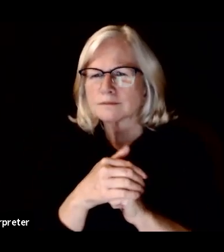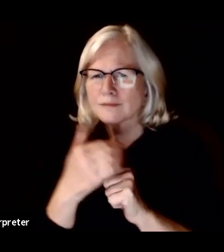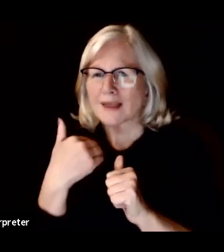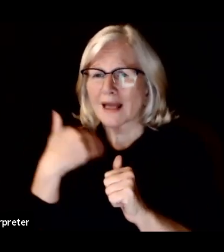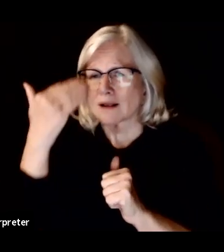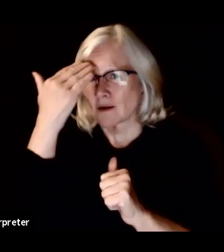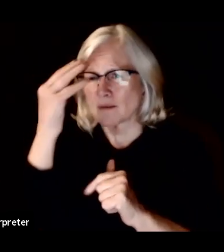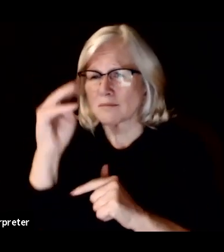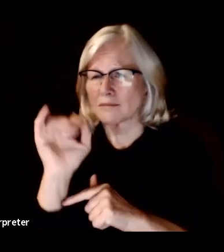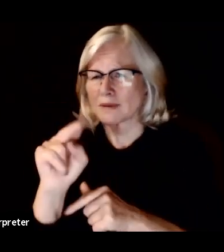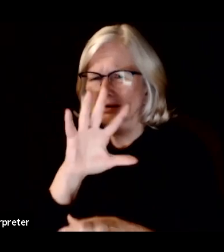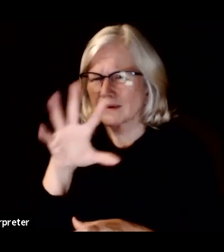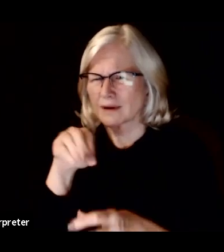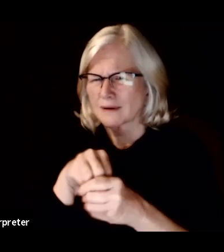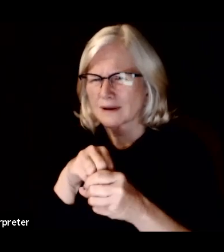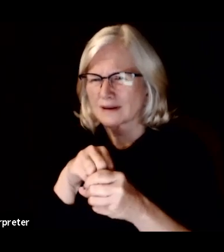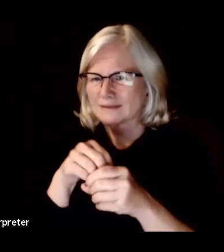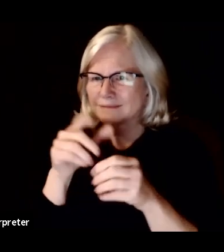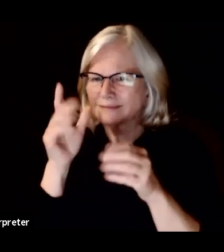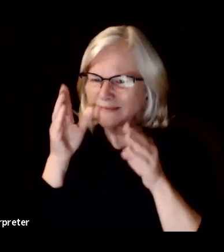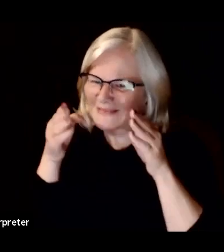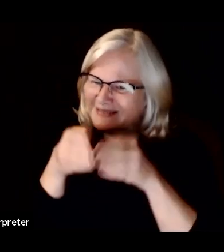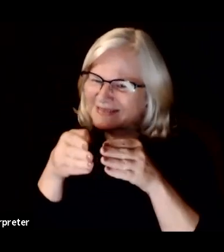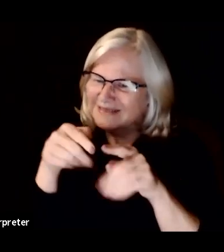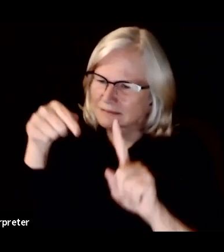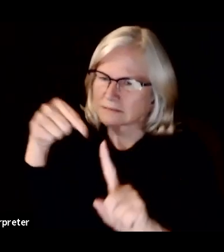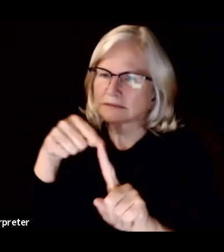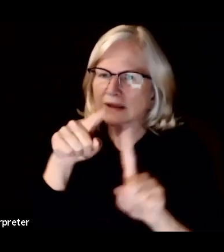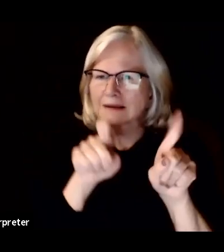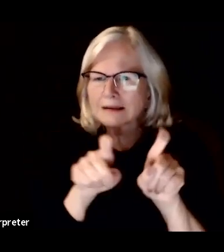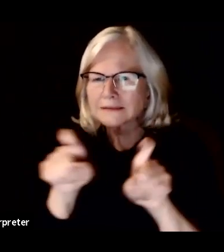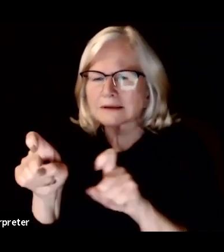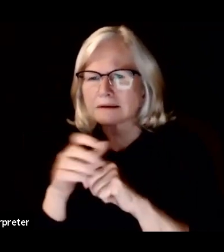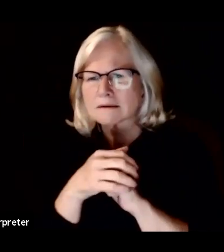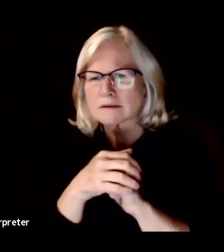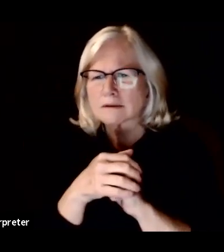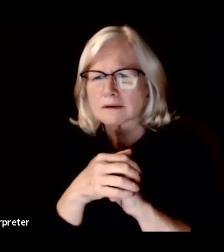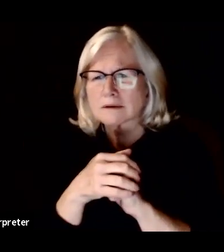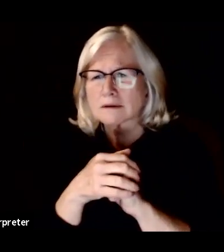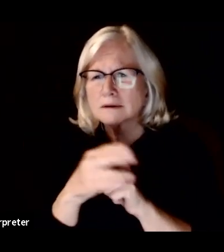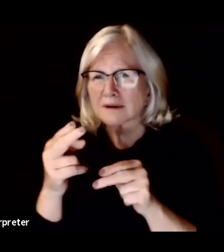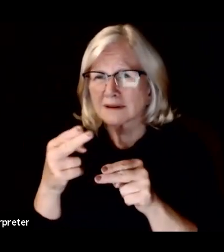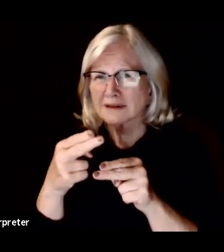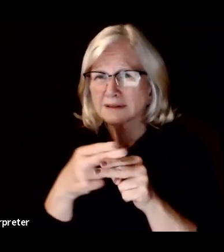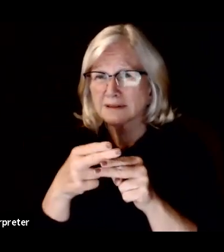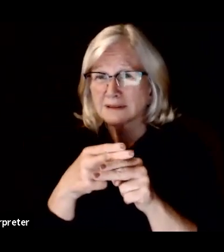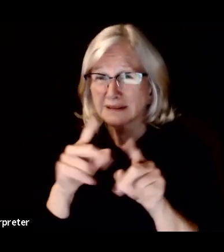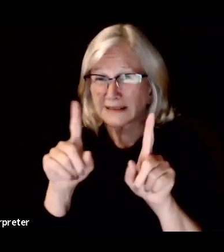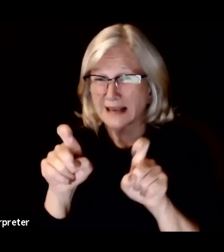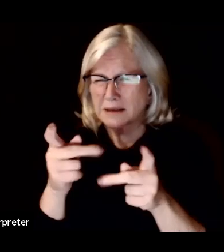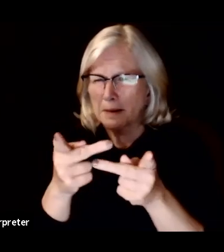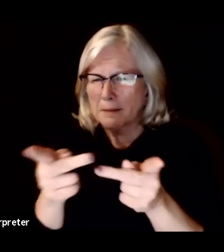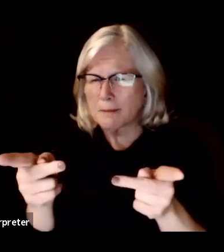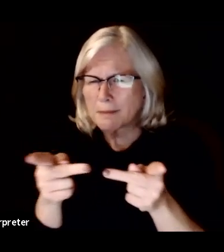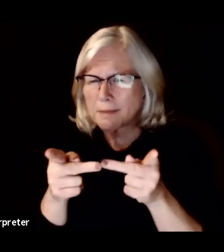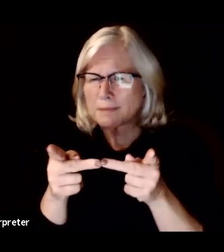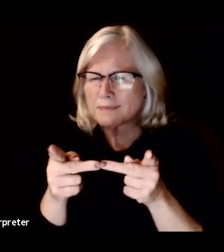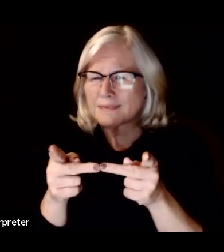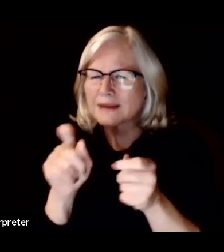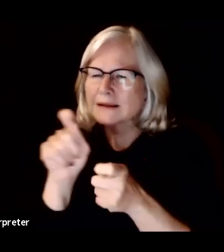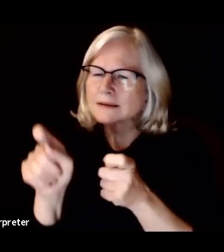targeted testing efforts, so pop-up testing clinics targeted at different geographical areas, but